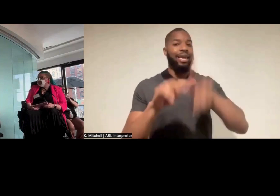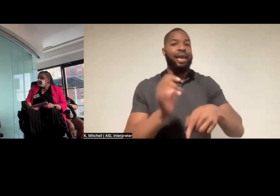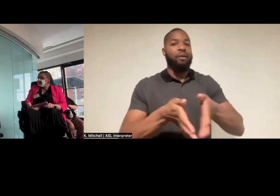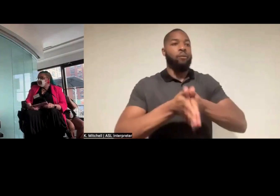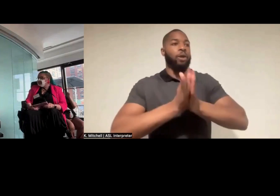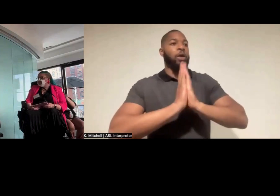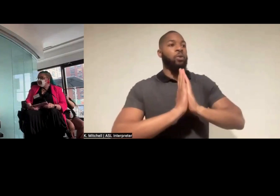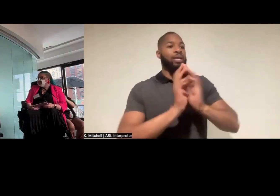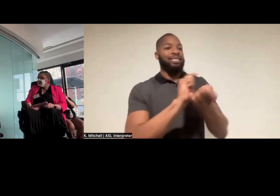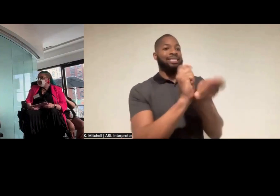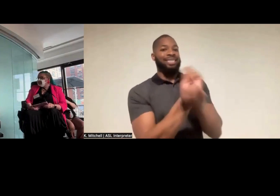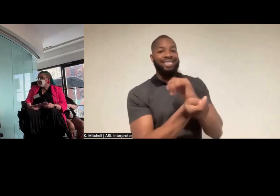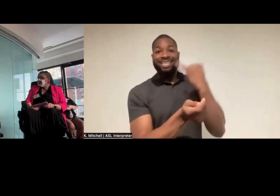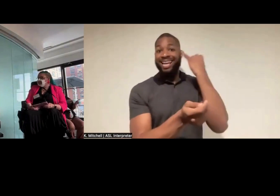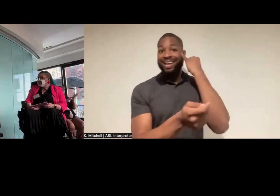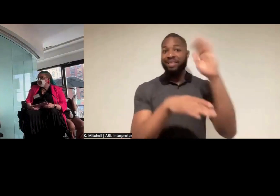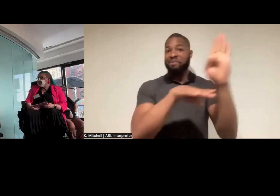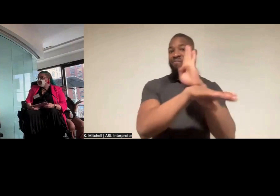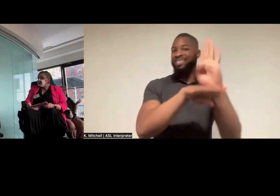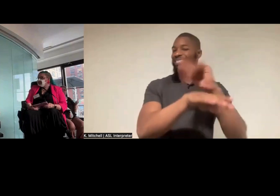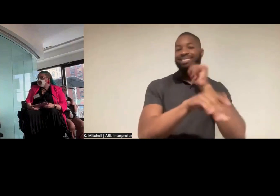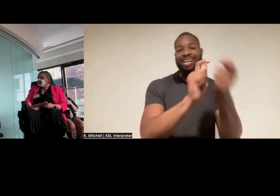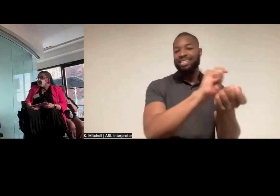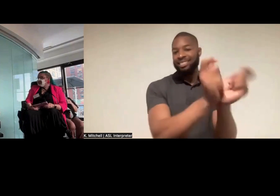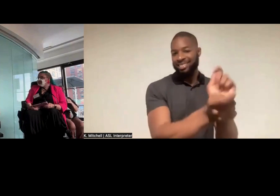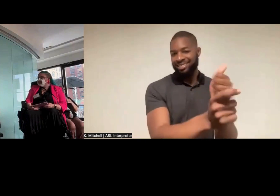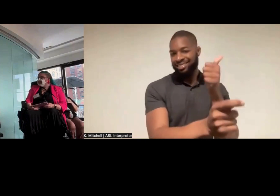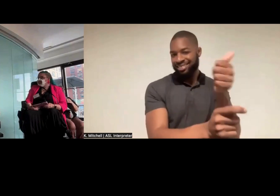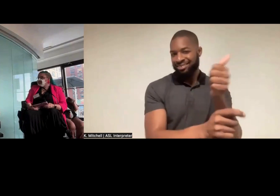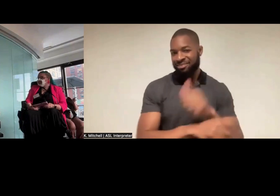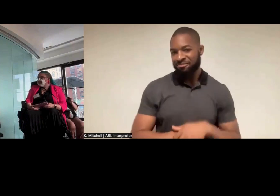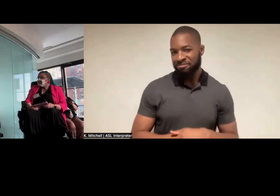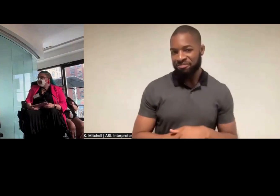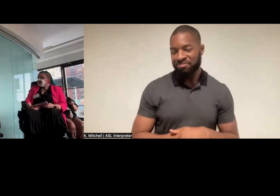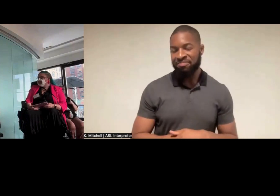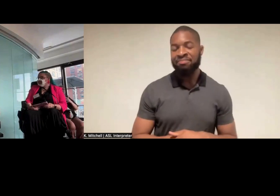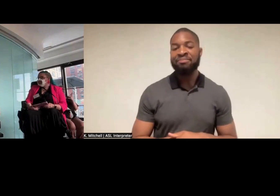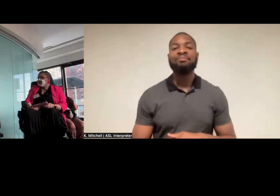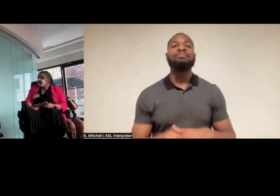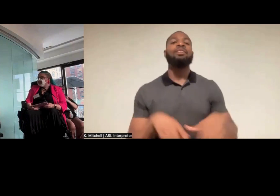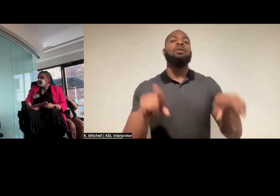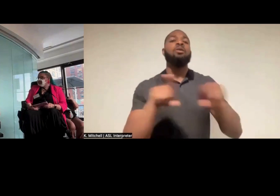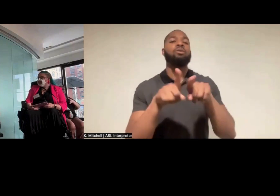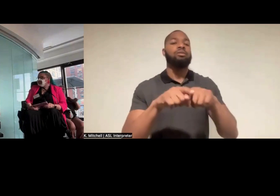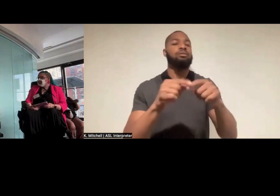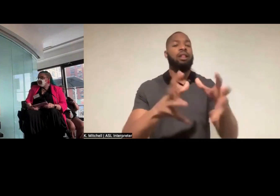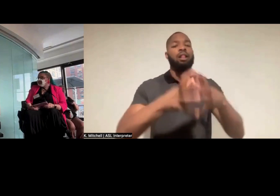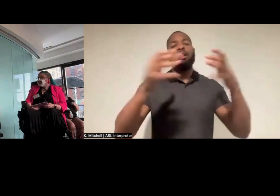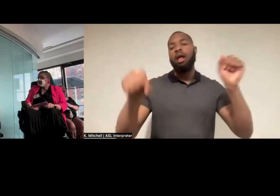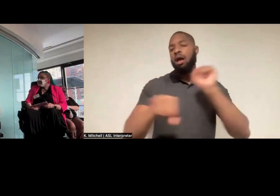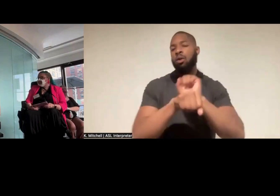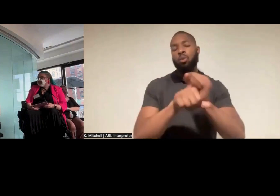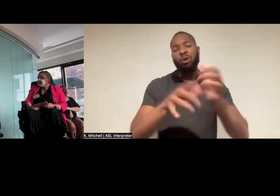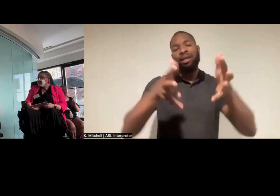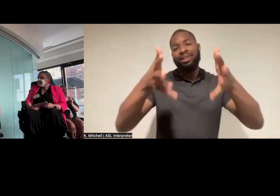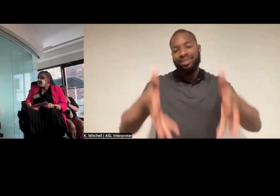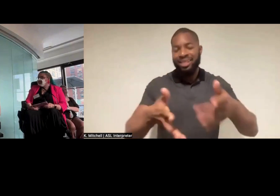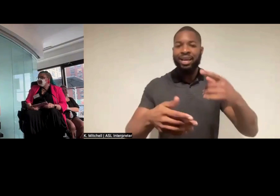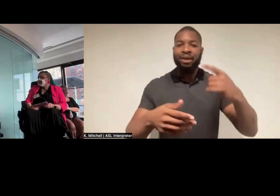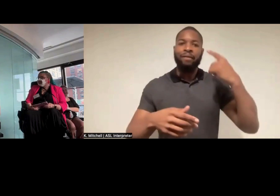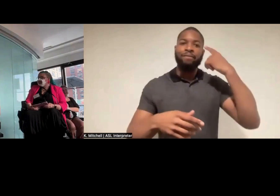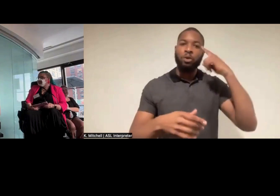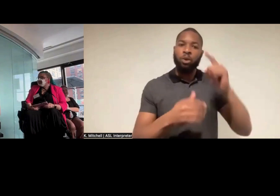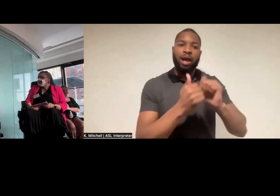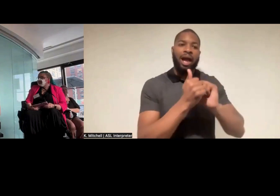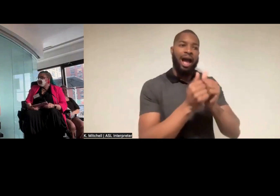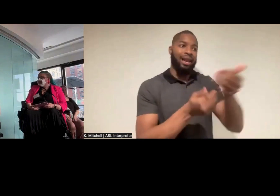change themselves. I also think that there's lots of work to be done in hiring persons with disabilities.